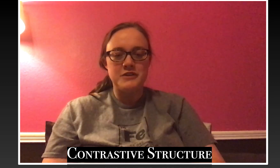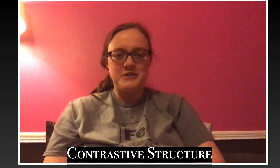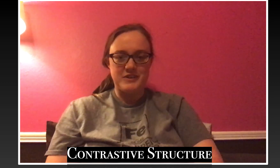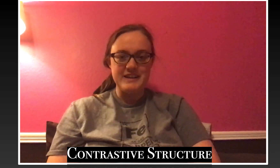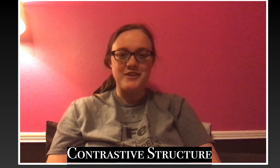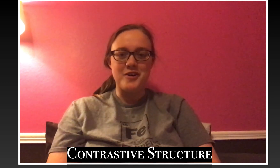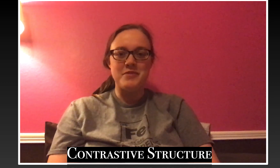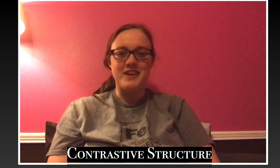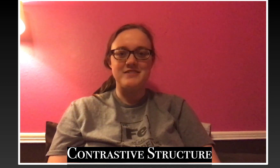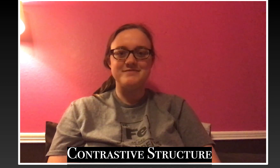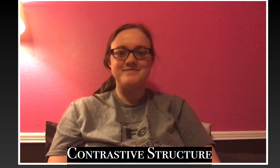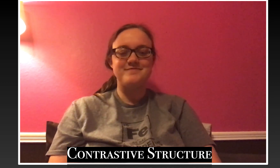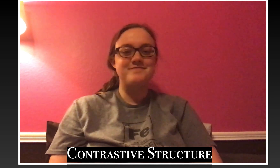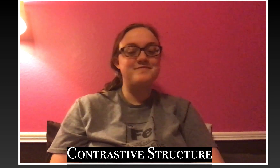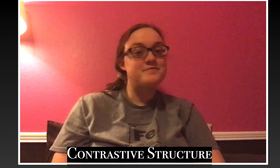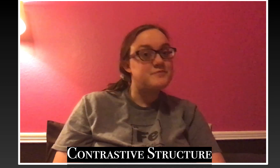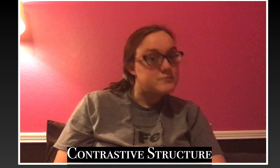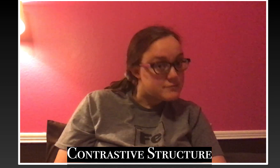Okay, now copy that.